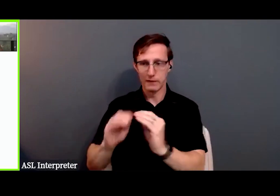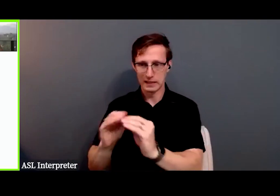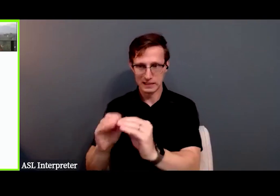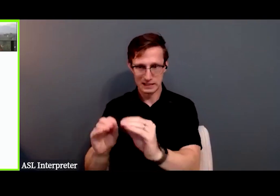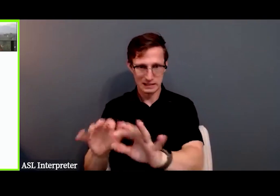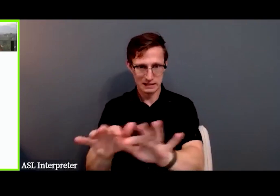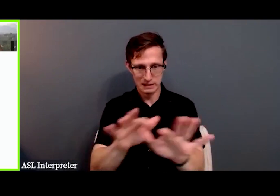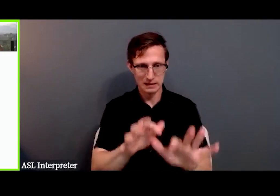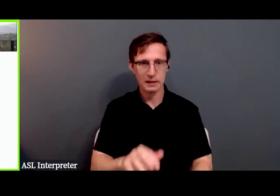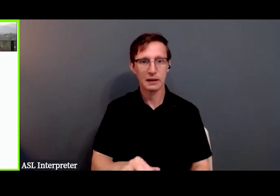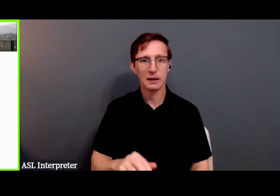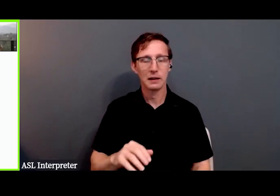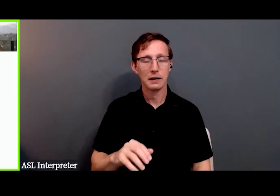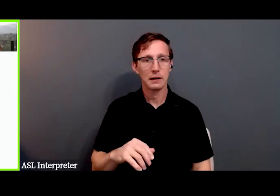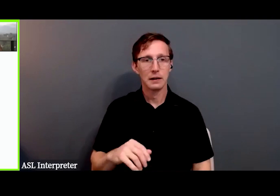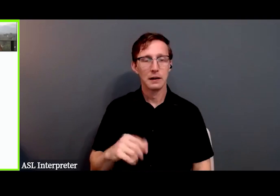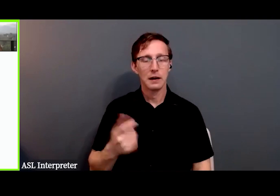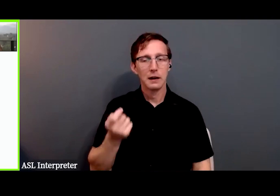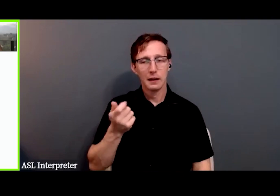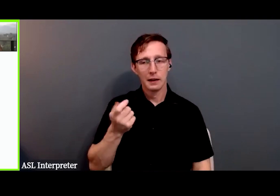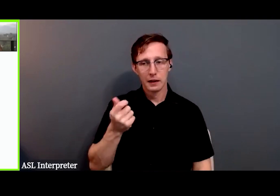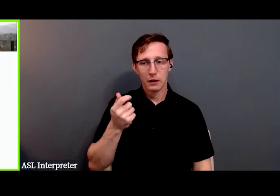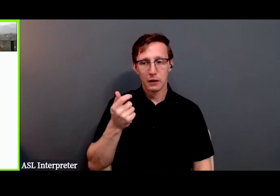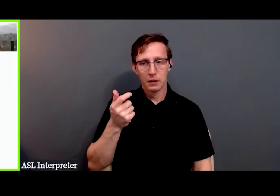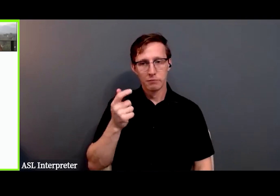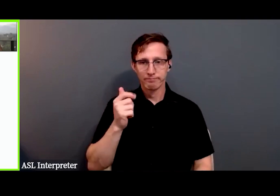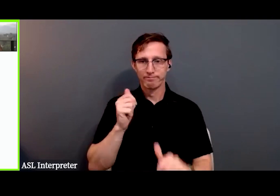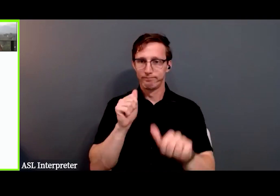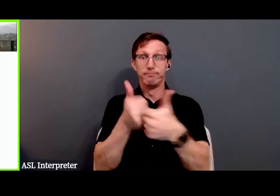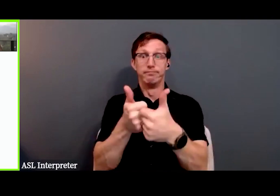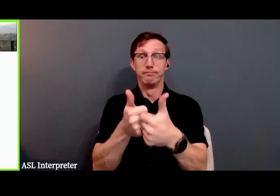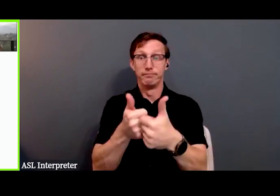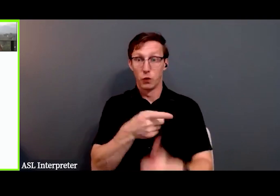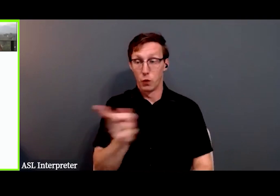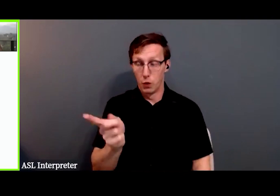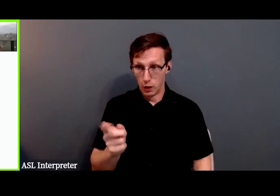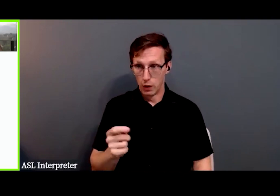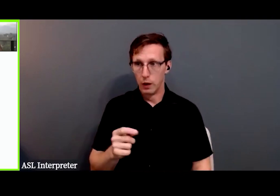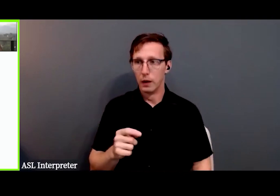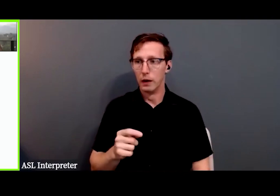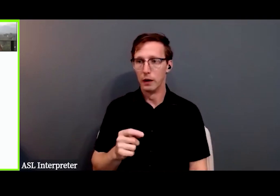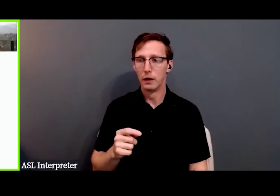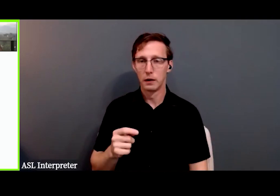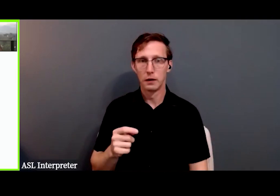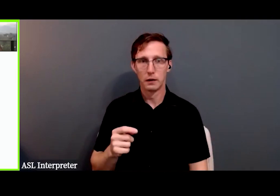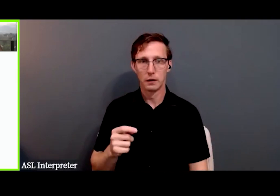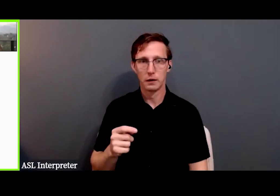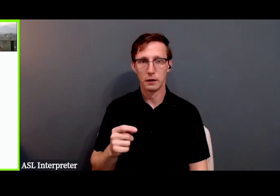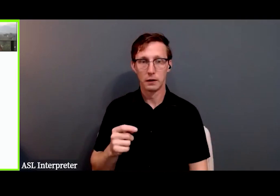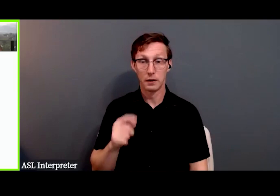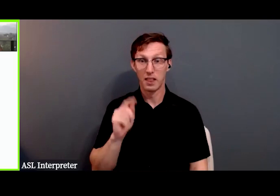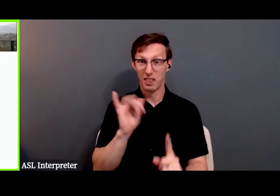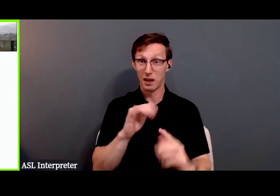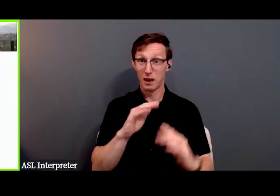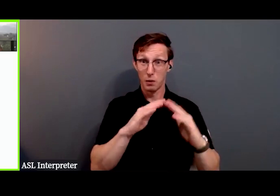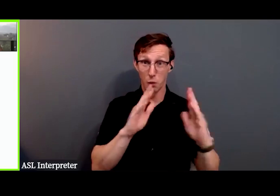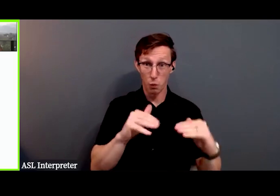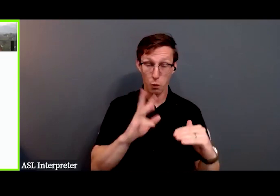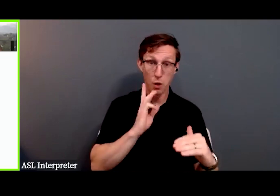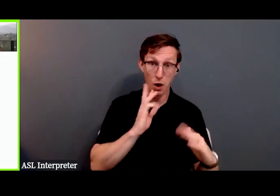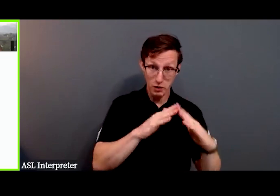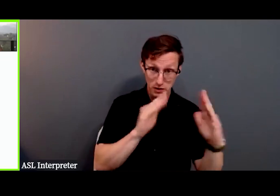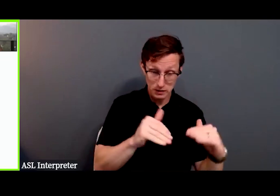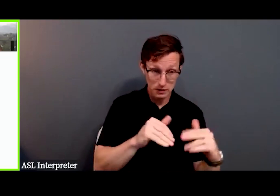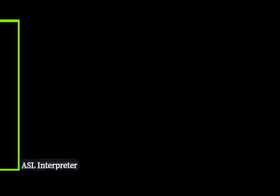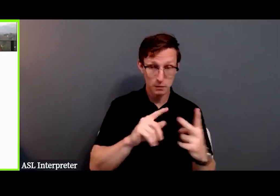One thing I want to note, I want to just give a little bit of the challenge on that. So we are having to restore a water system and roads and